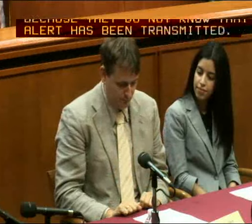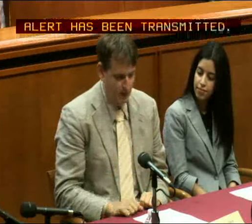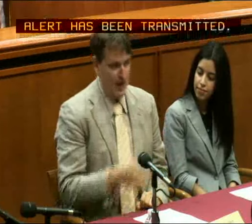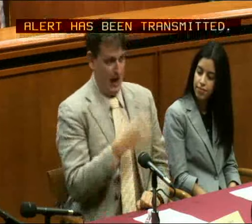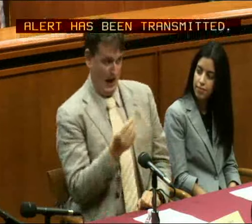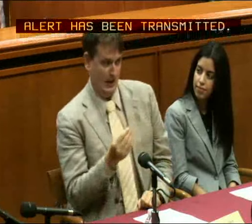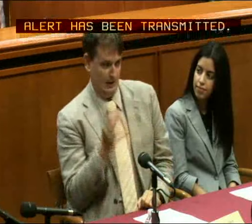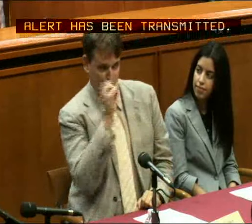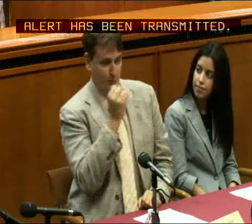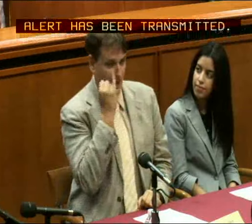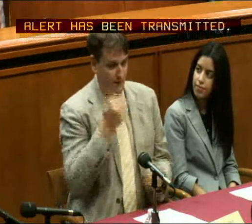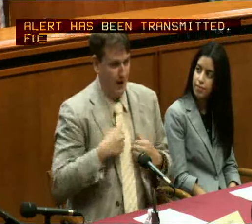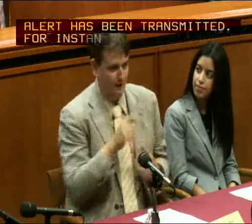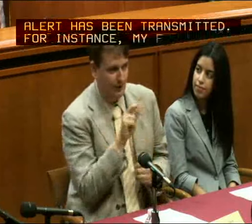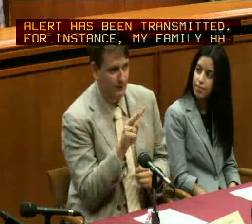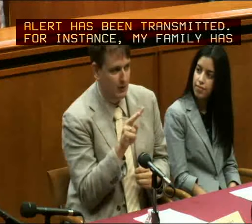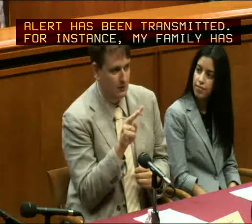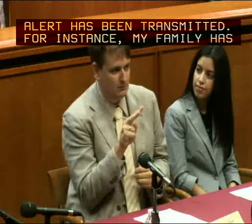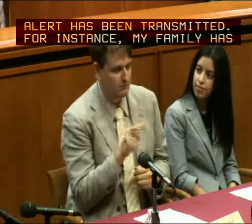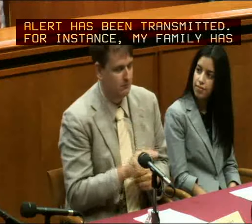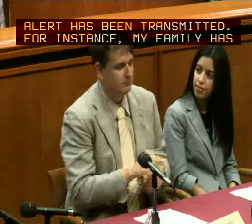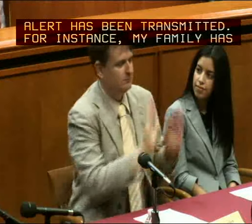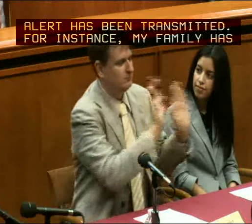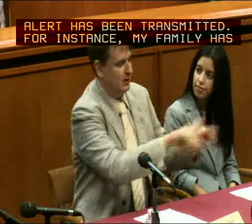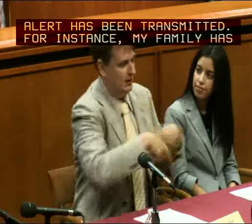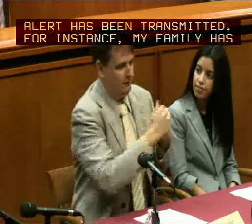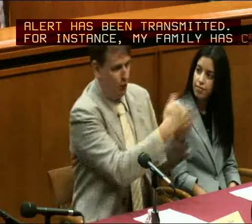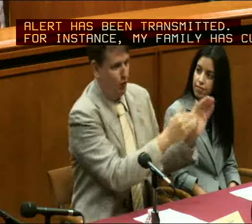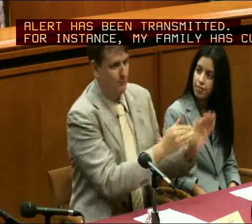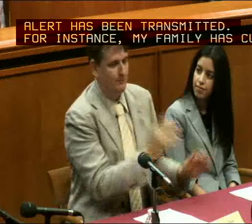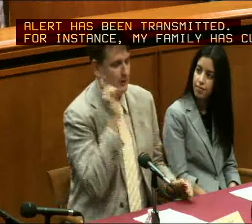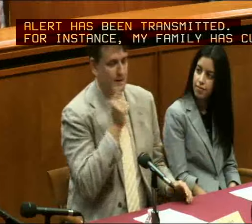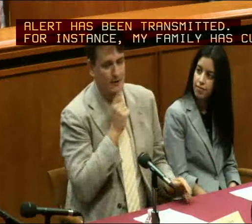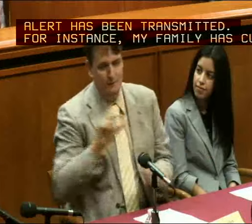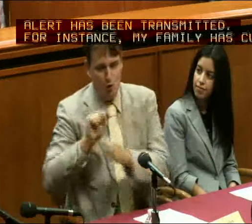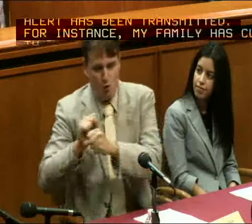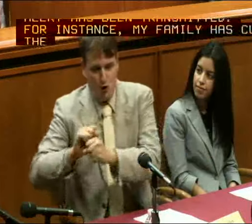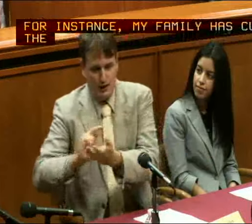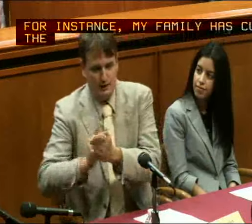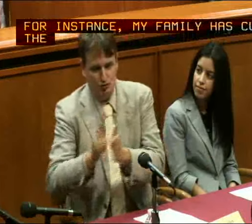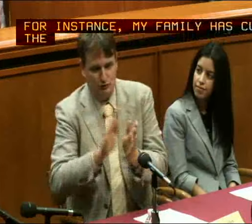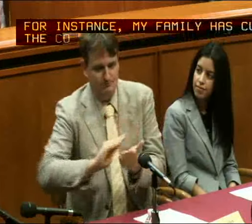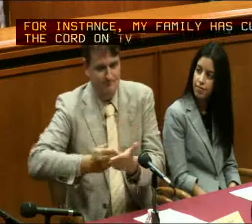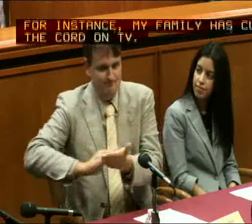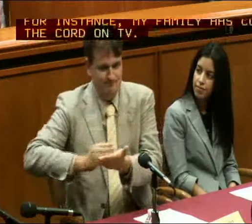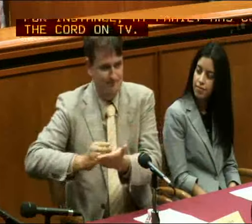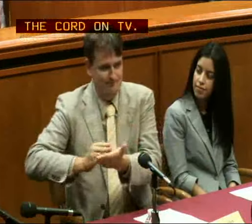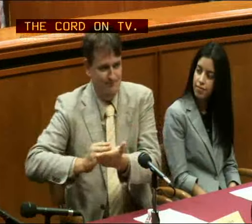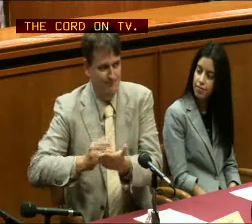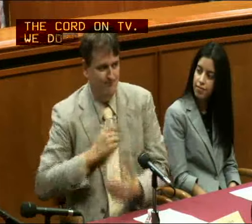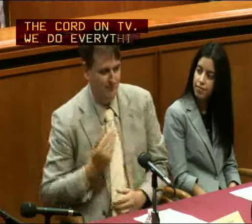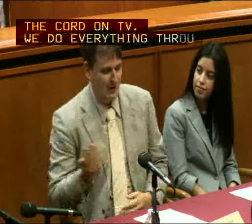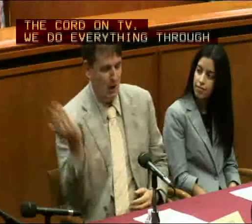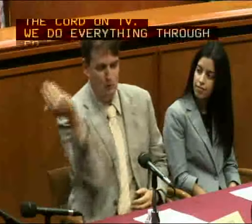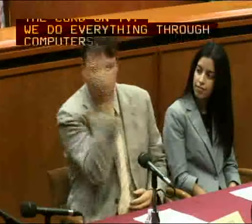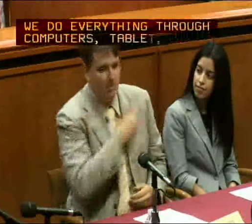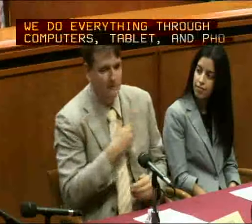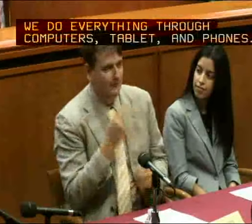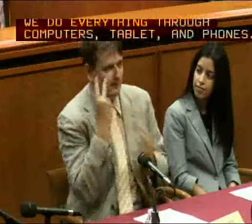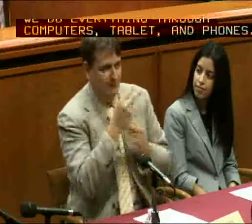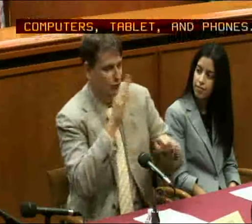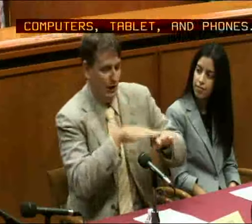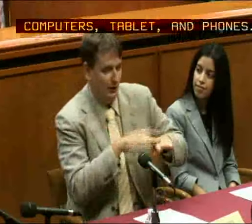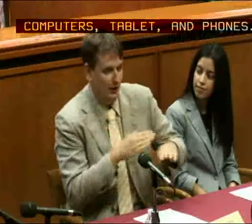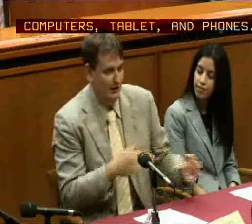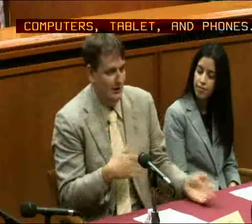phones. And if you have a TV in the living room, if you're deaf and you're working in the kitchen preparing